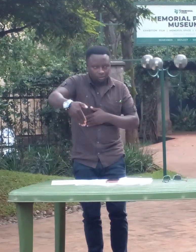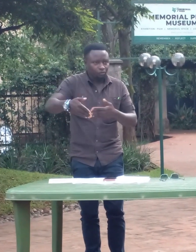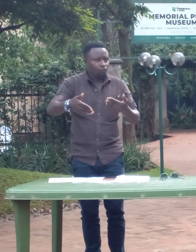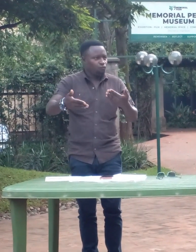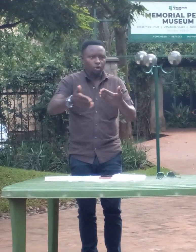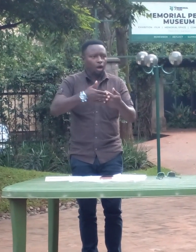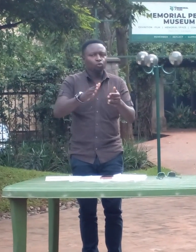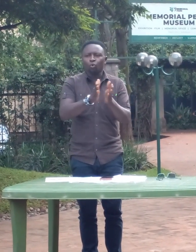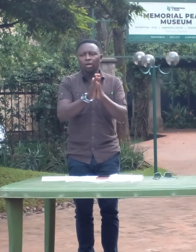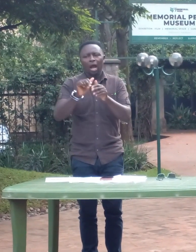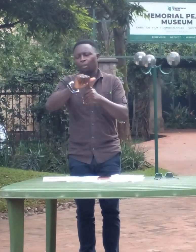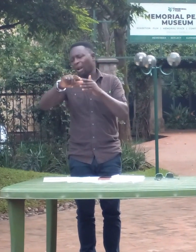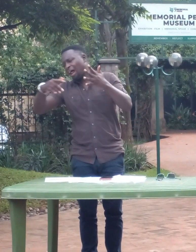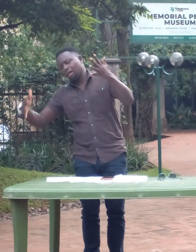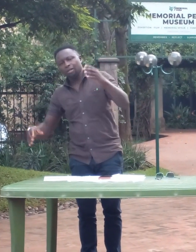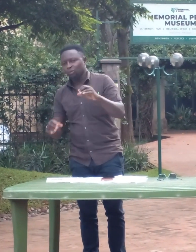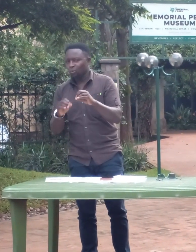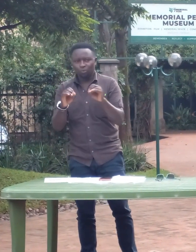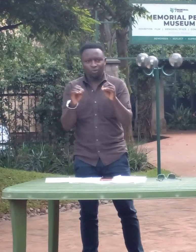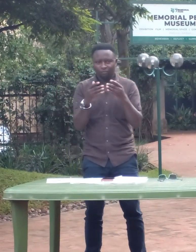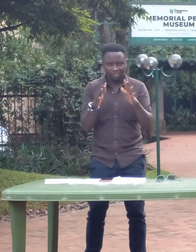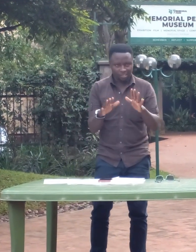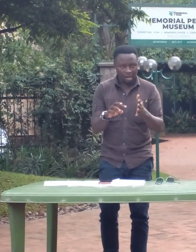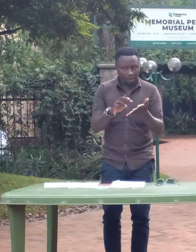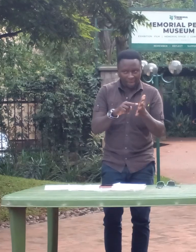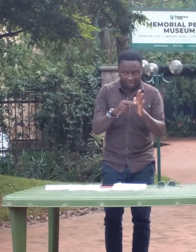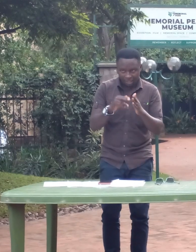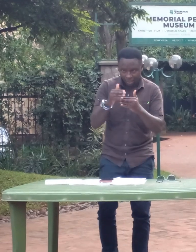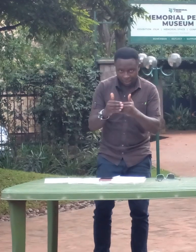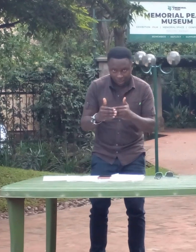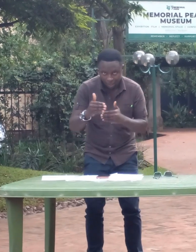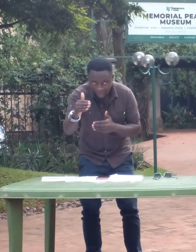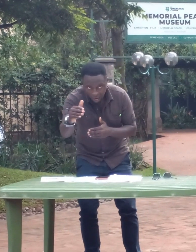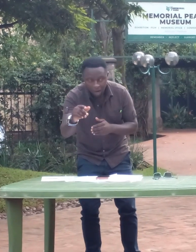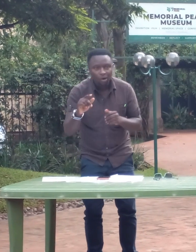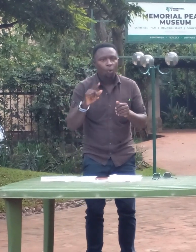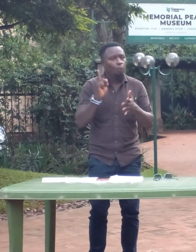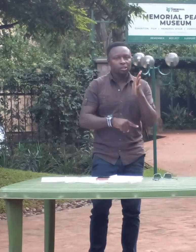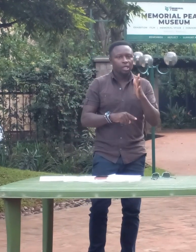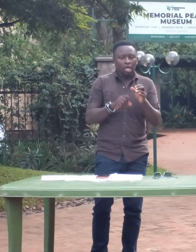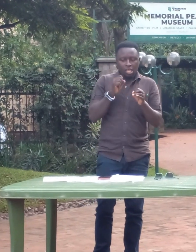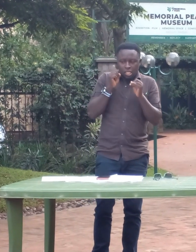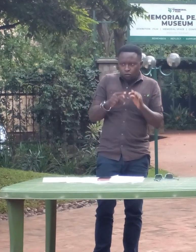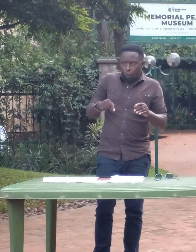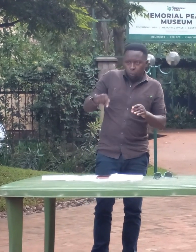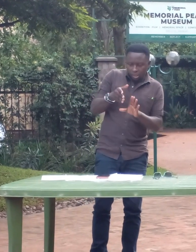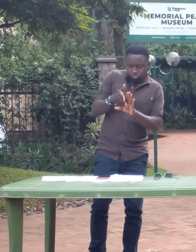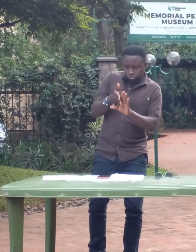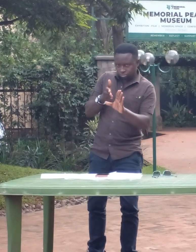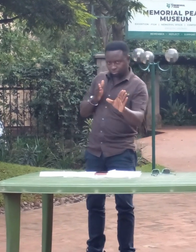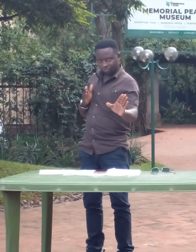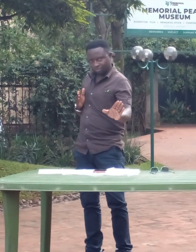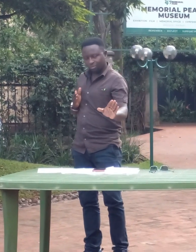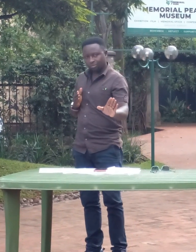Till midnight. It will be closed today. Meaning, moving forward, what if we